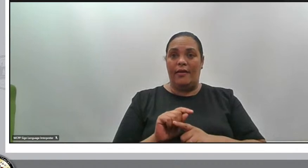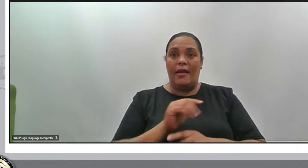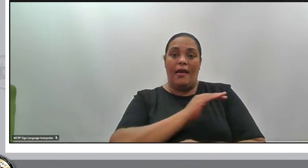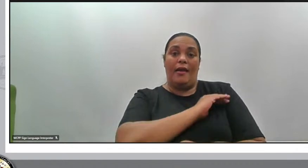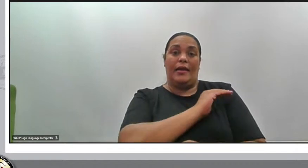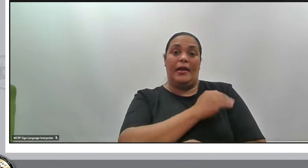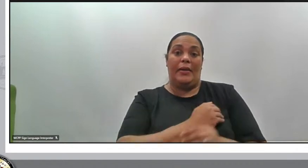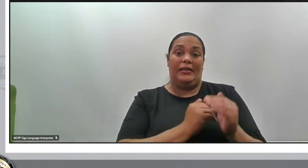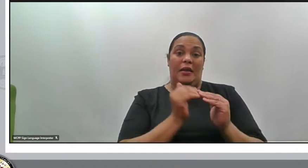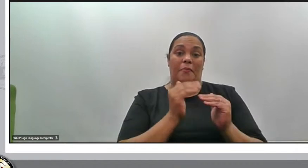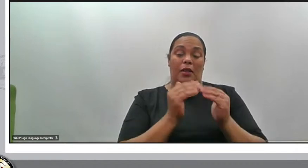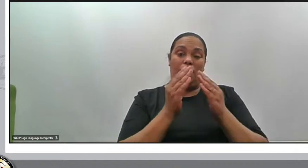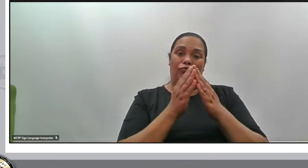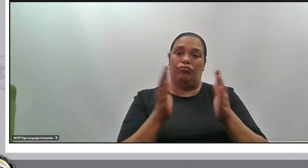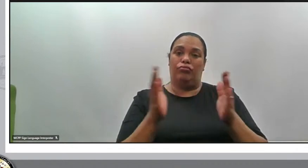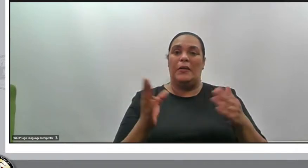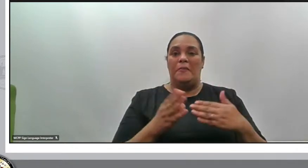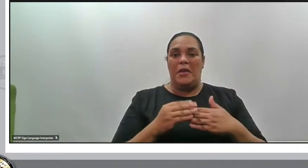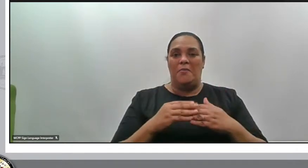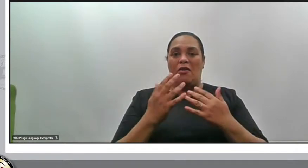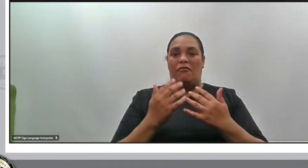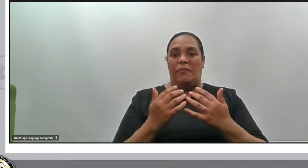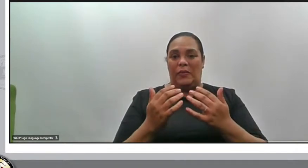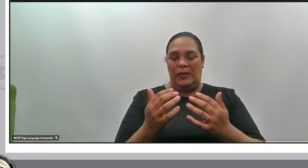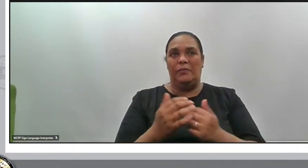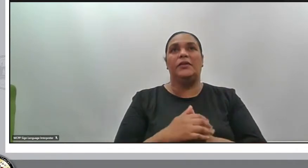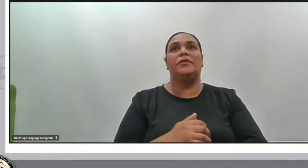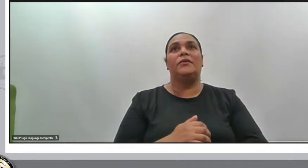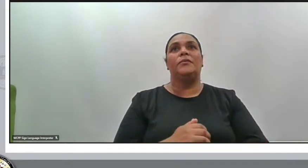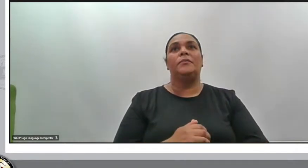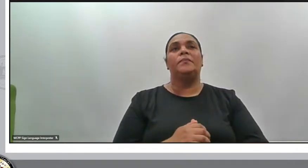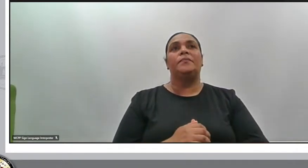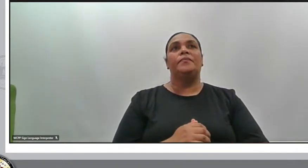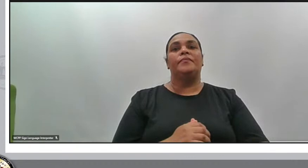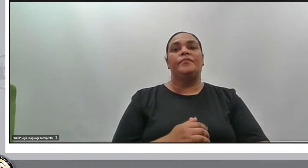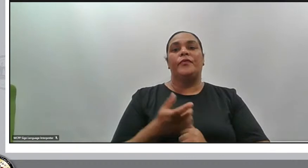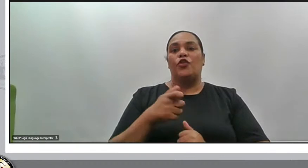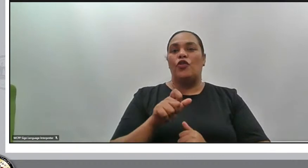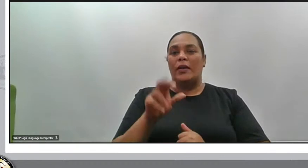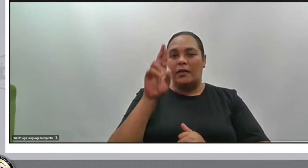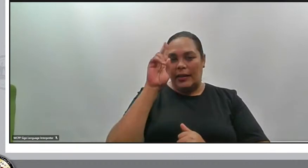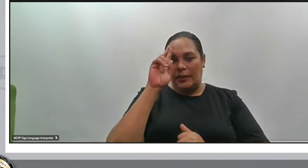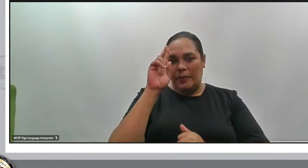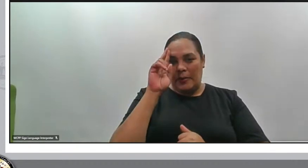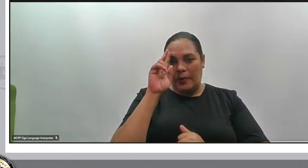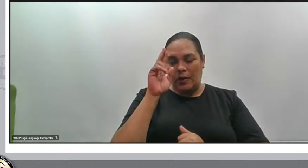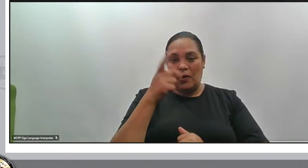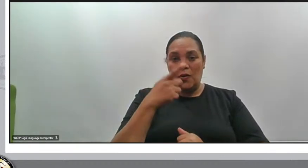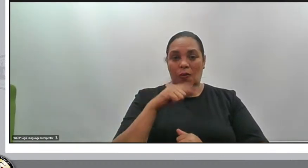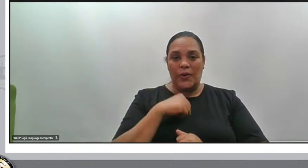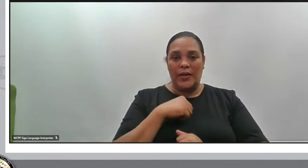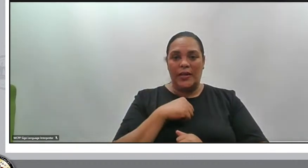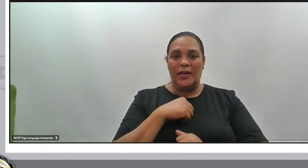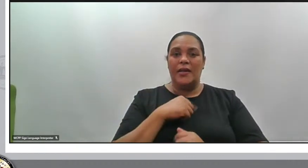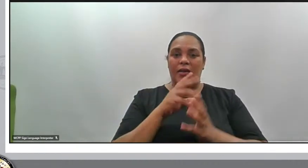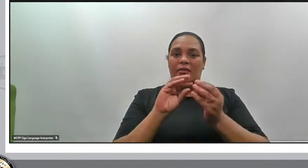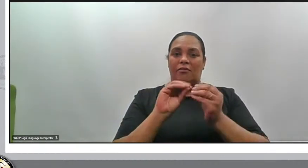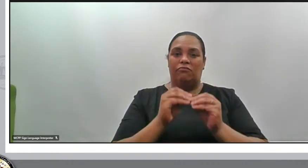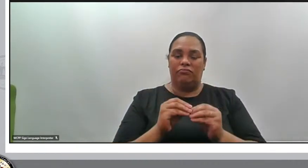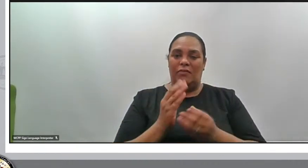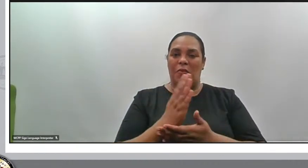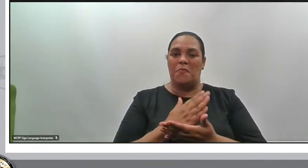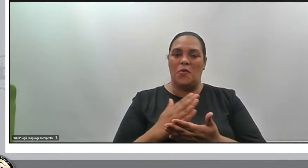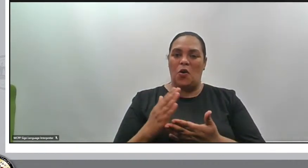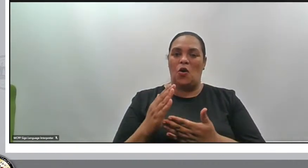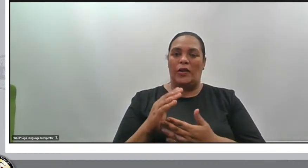capacity building broadly for members of Parliament. Chair, you would remember that we have formed part of